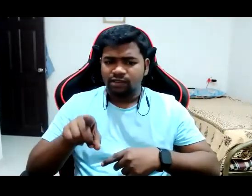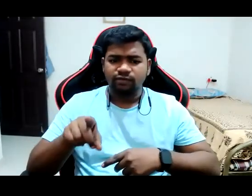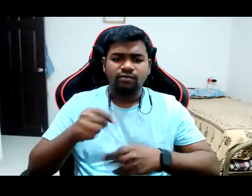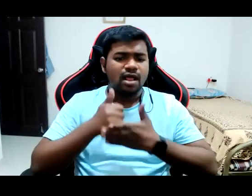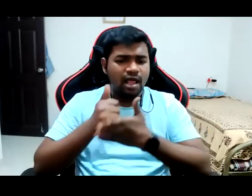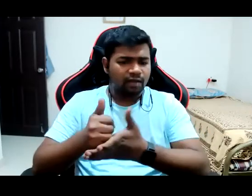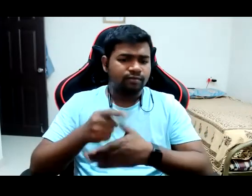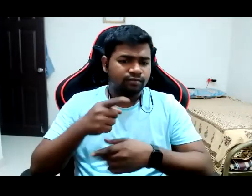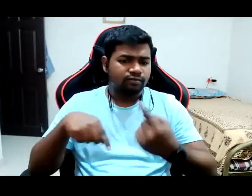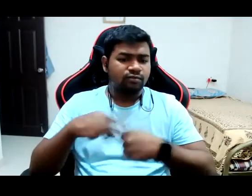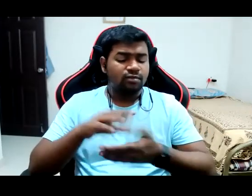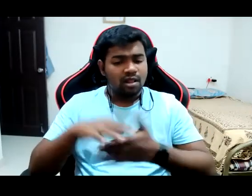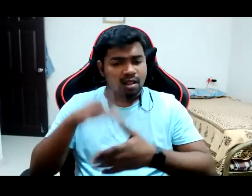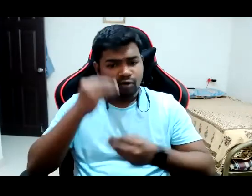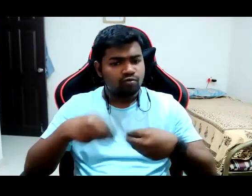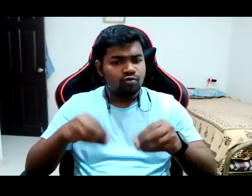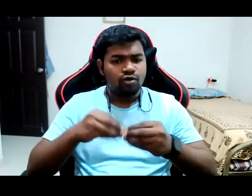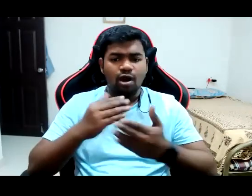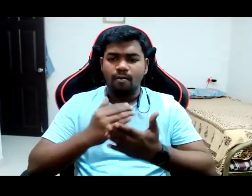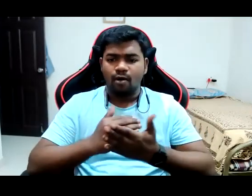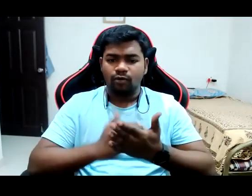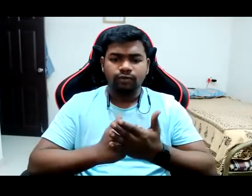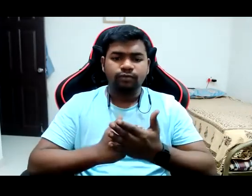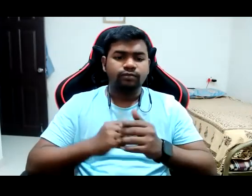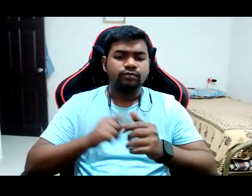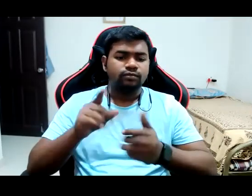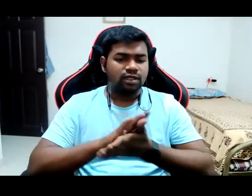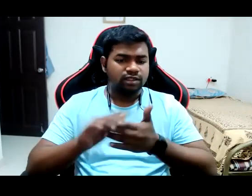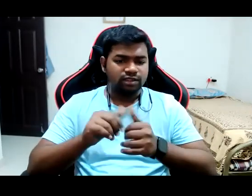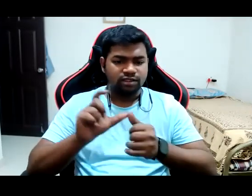you learn more about accessibility and make sure that your hack is accessible.